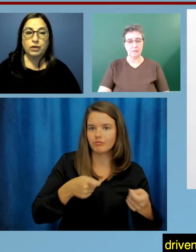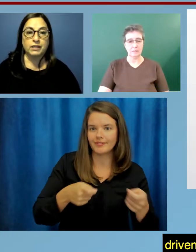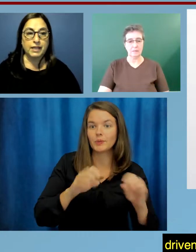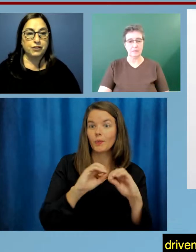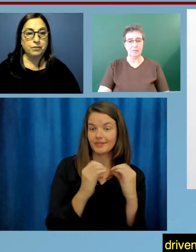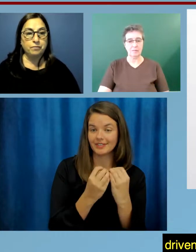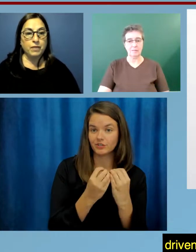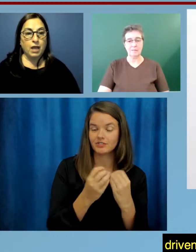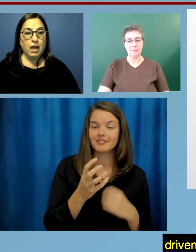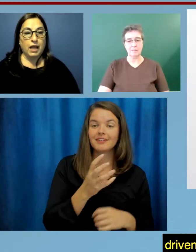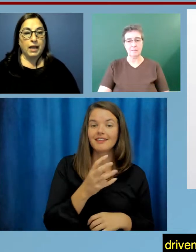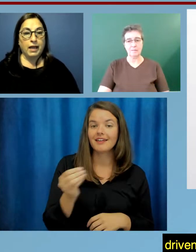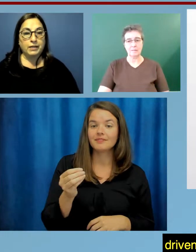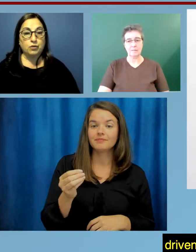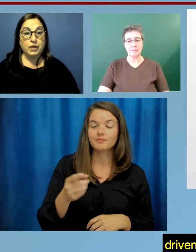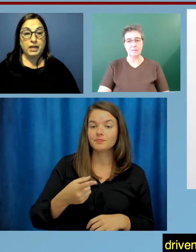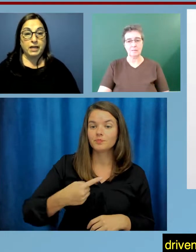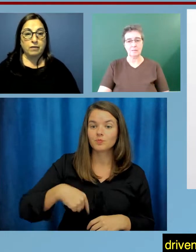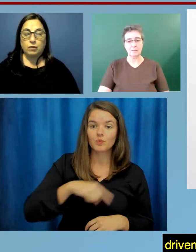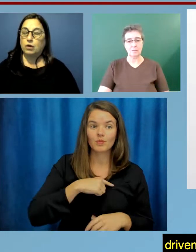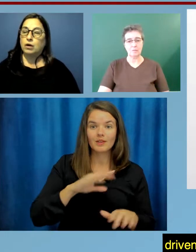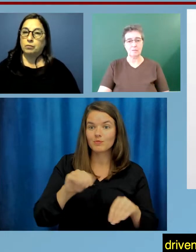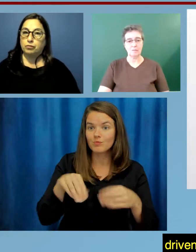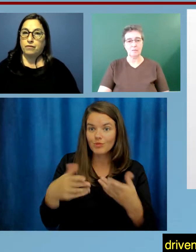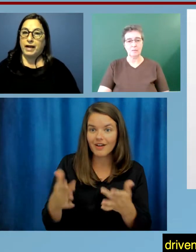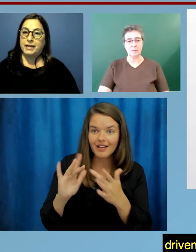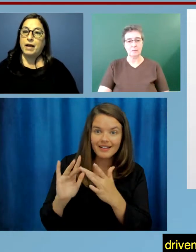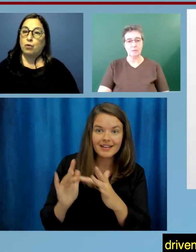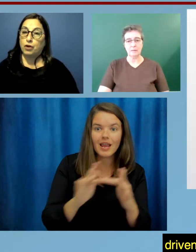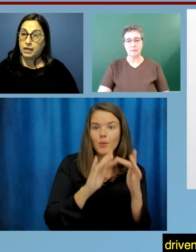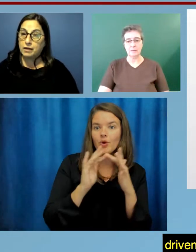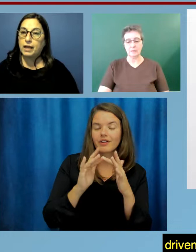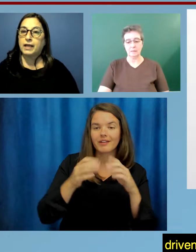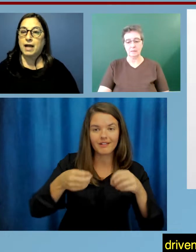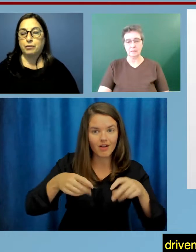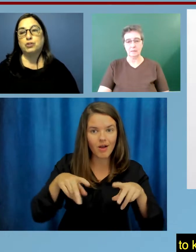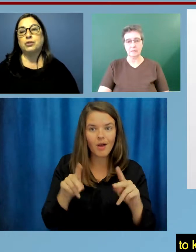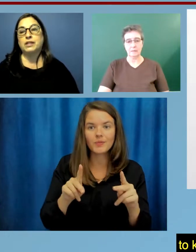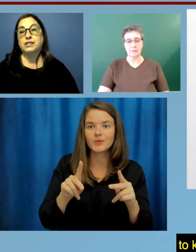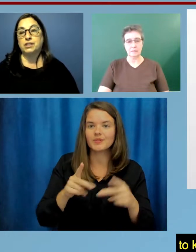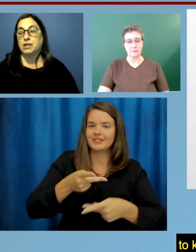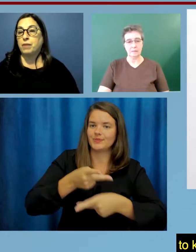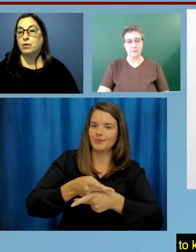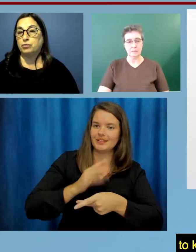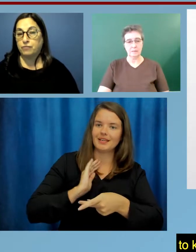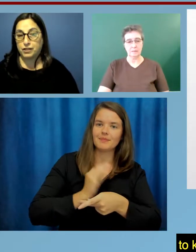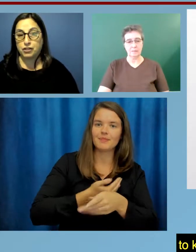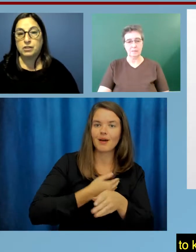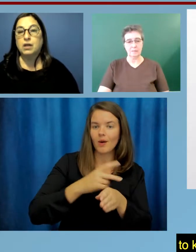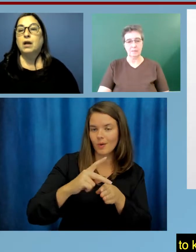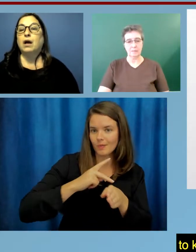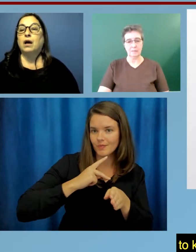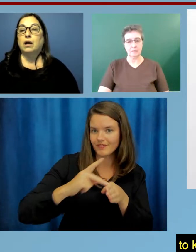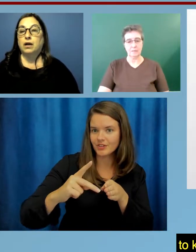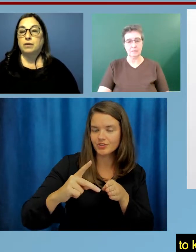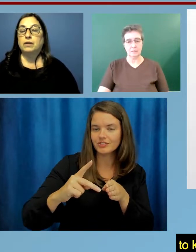member-driven organization, and we provide networking and opportunities to keep our